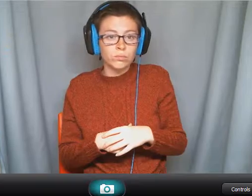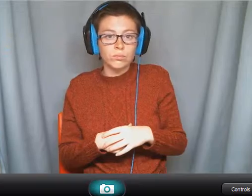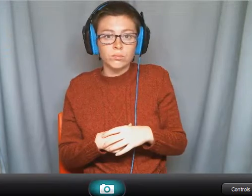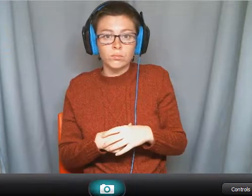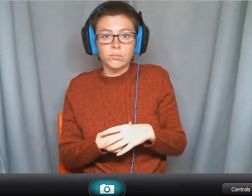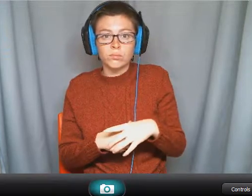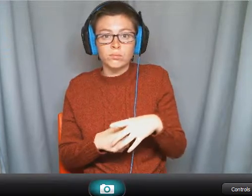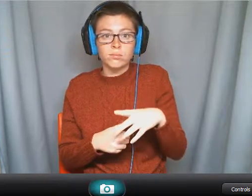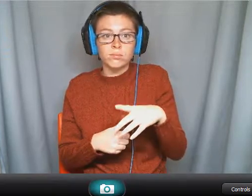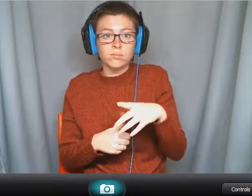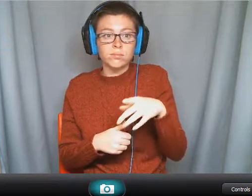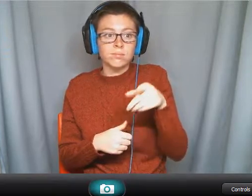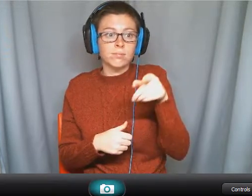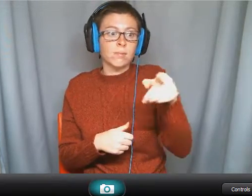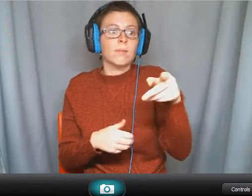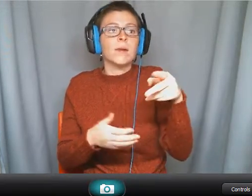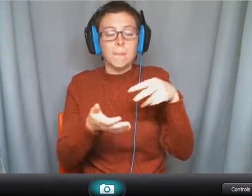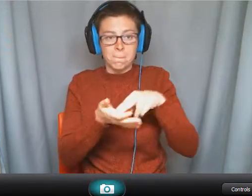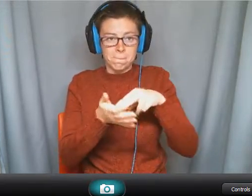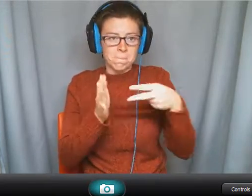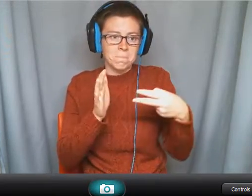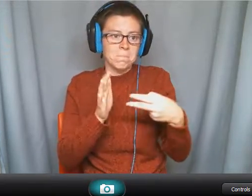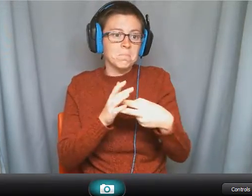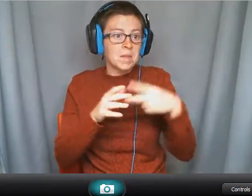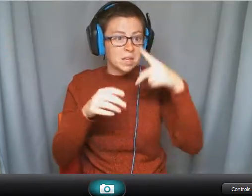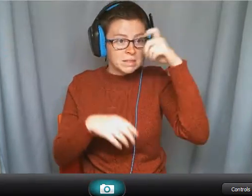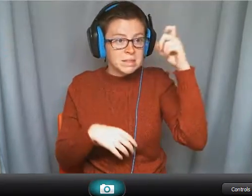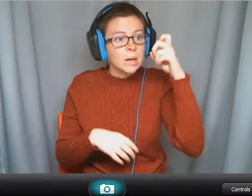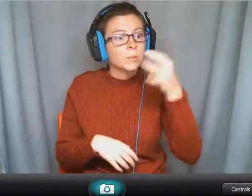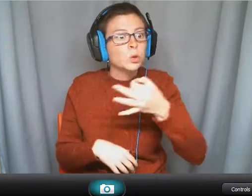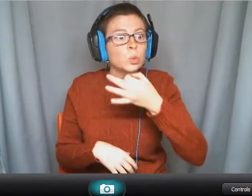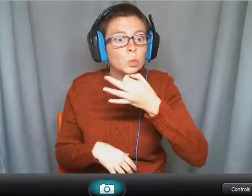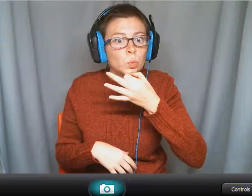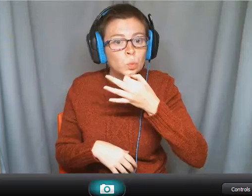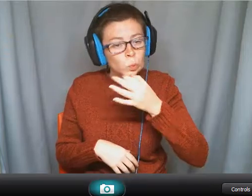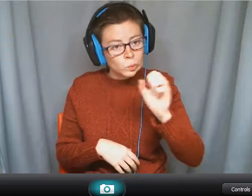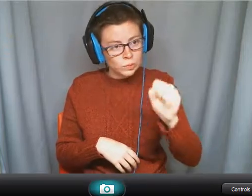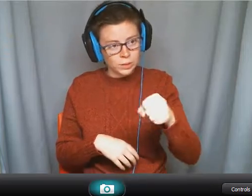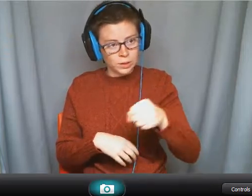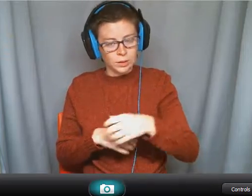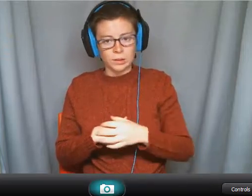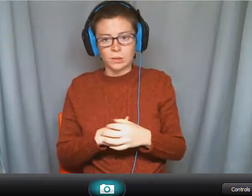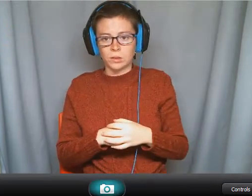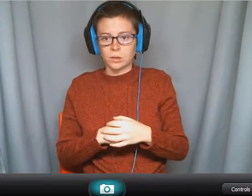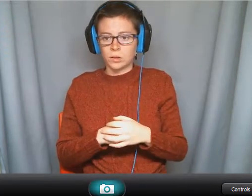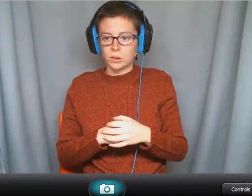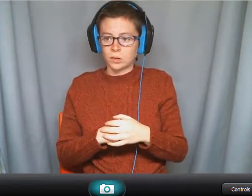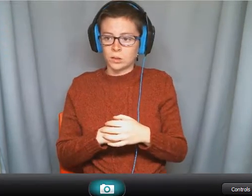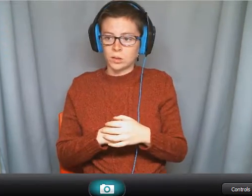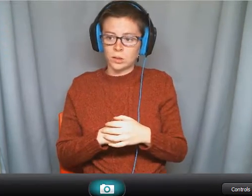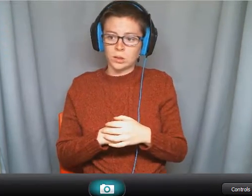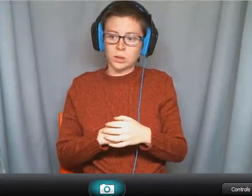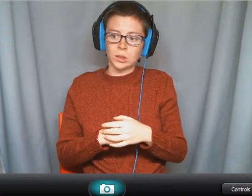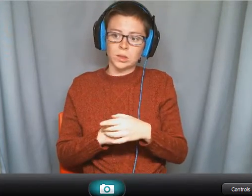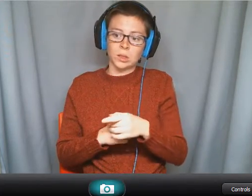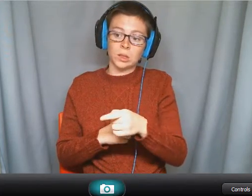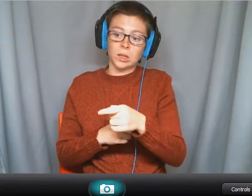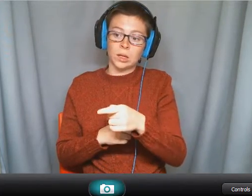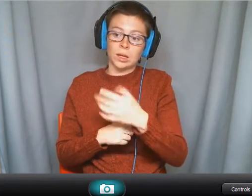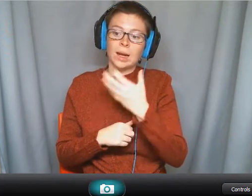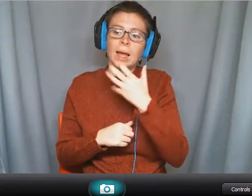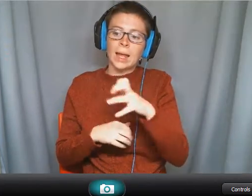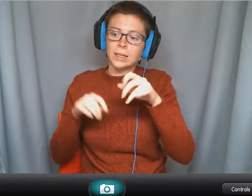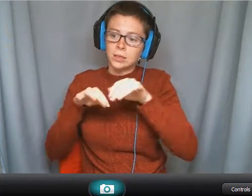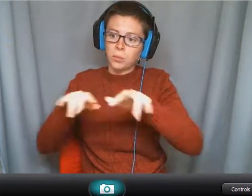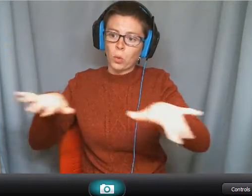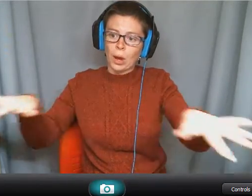It means that summer's on the way when the weather gets warmer. It spreads seeds. It